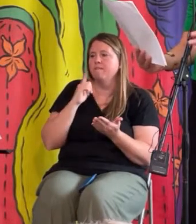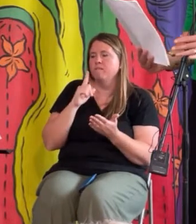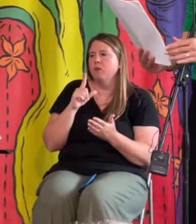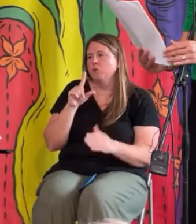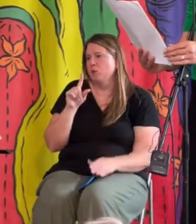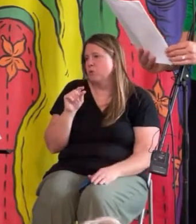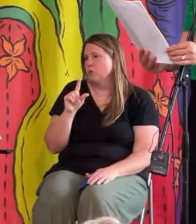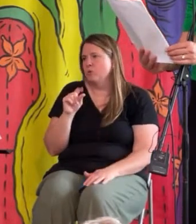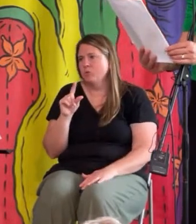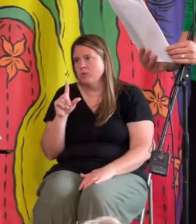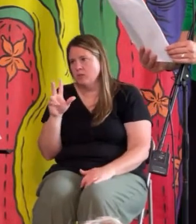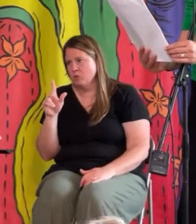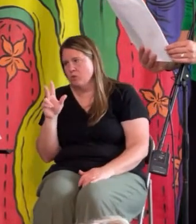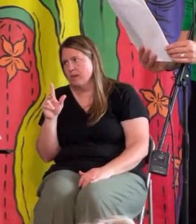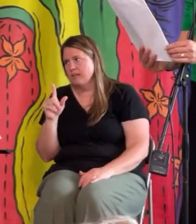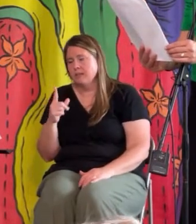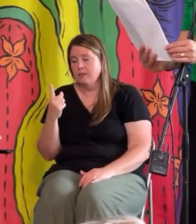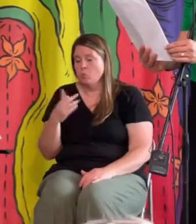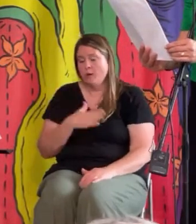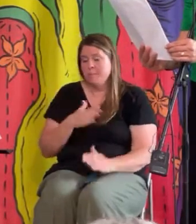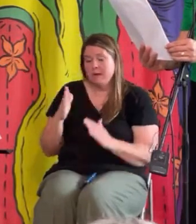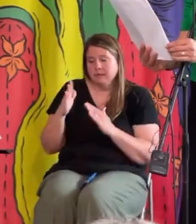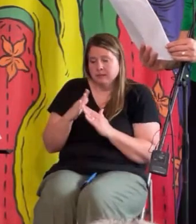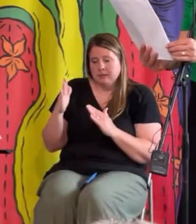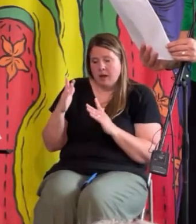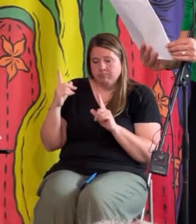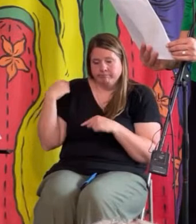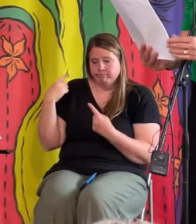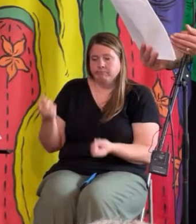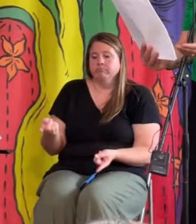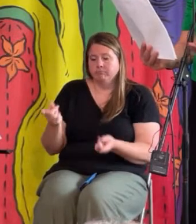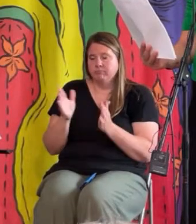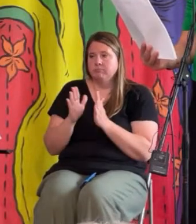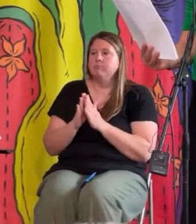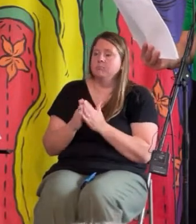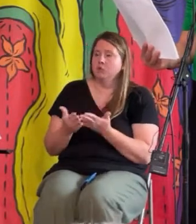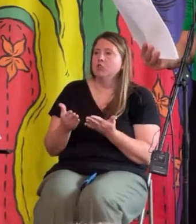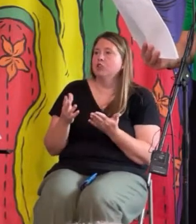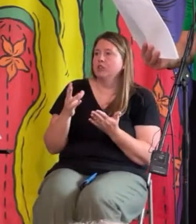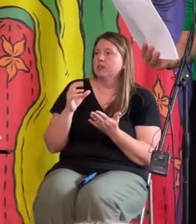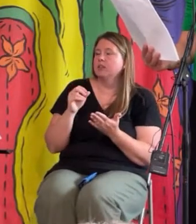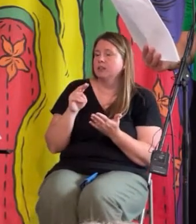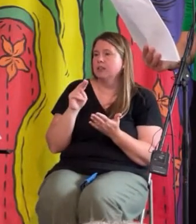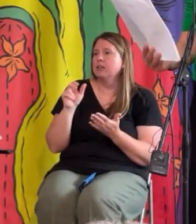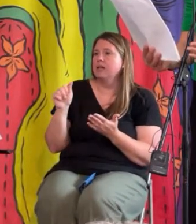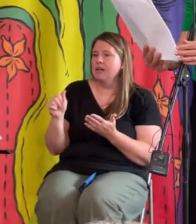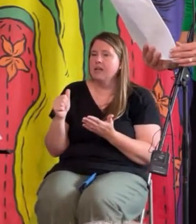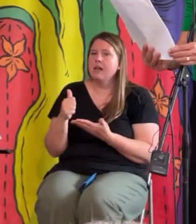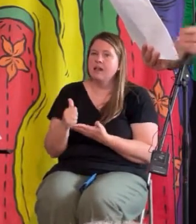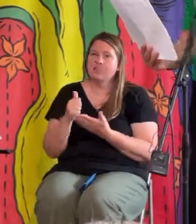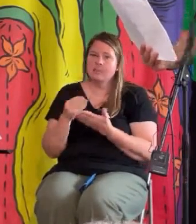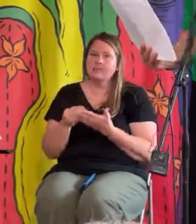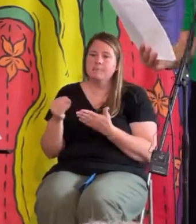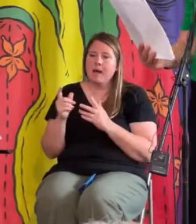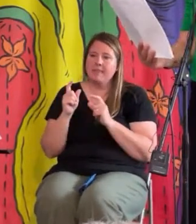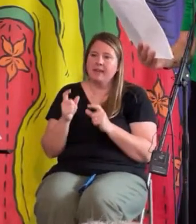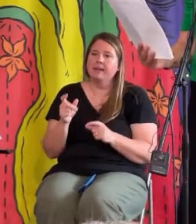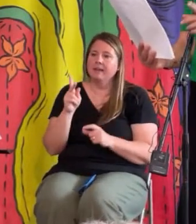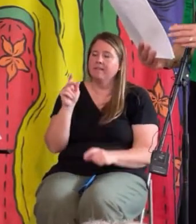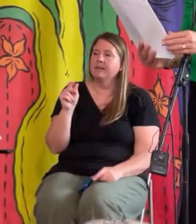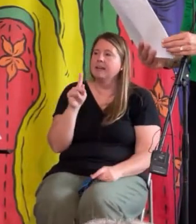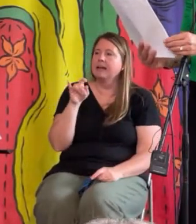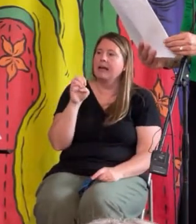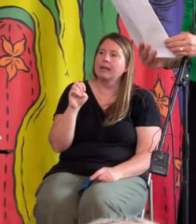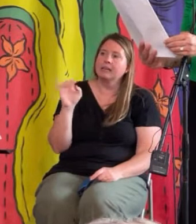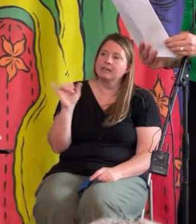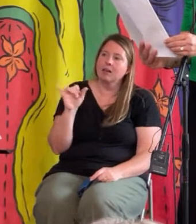lifetime book. It's so good. It's the NEA helped us to buy this gift for you that you're holding. Katie is also the author